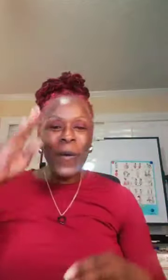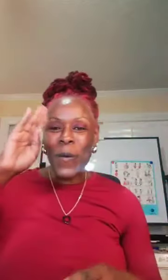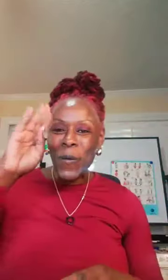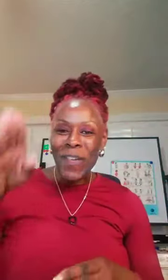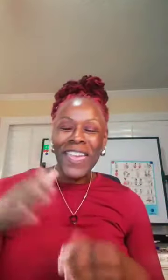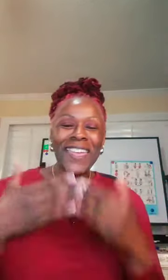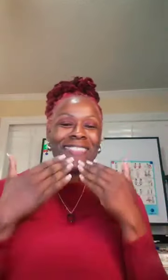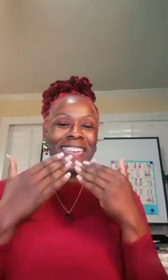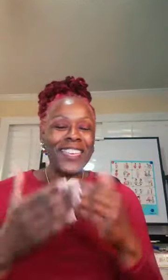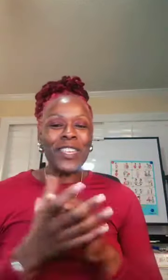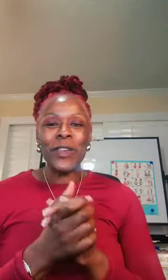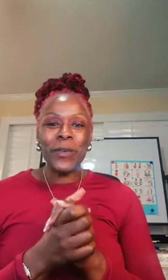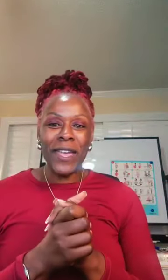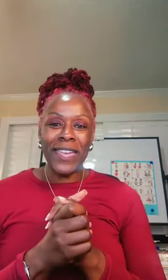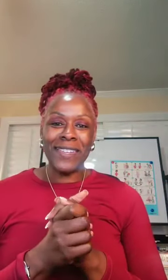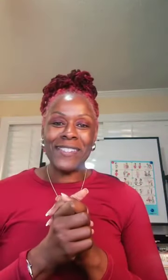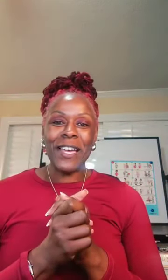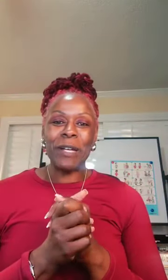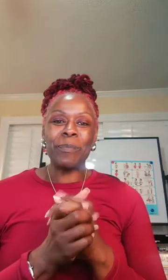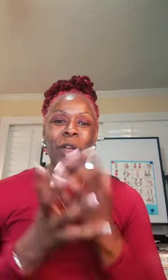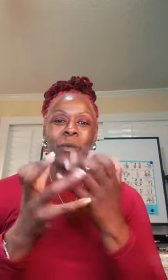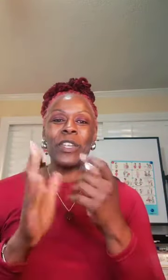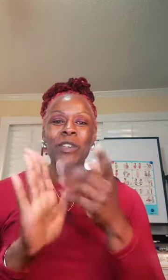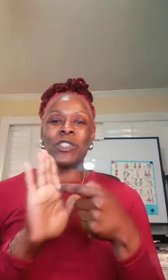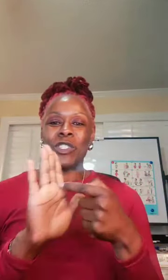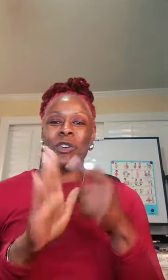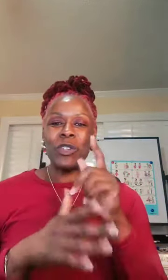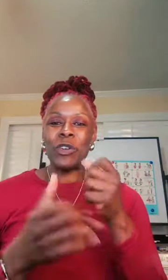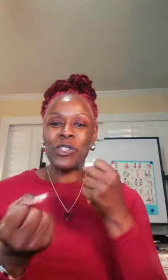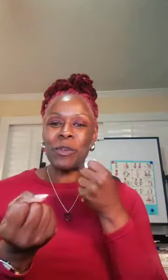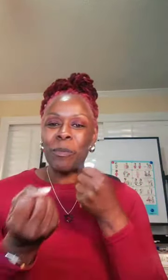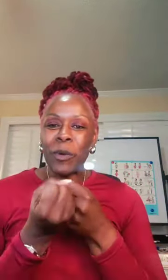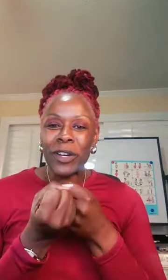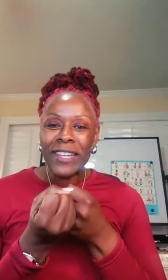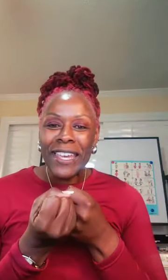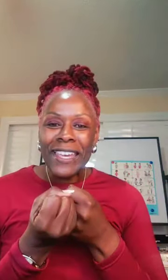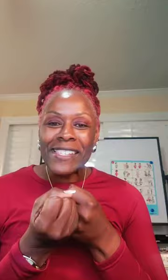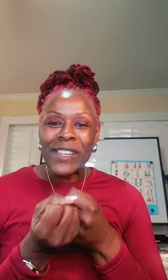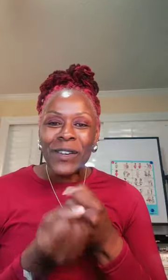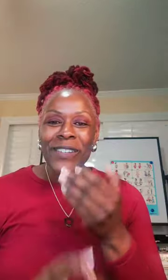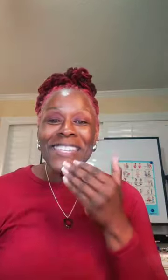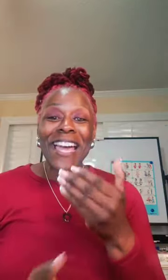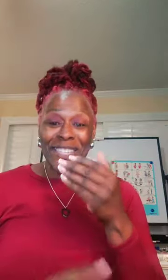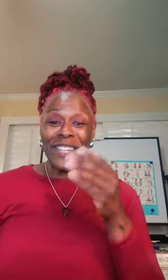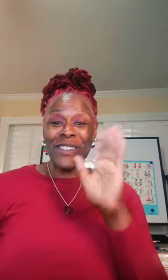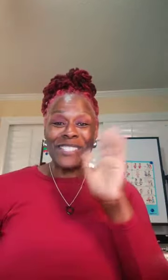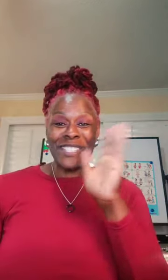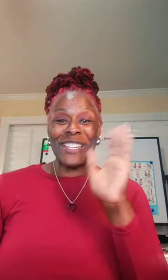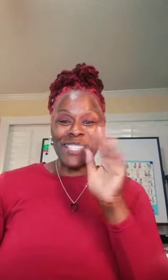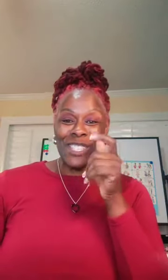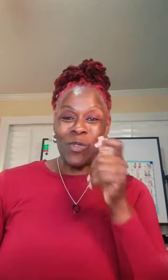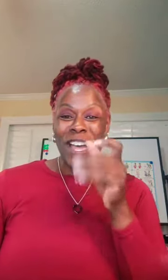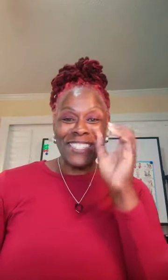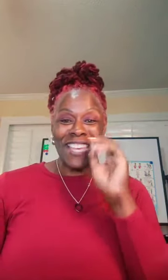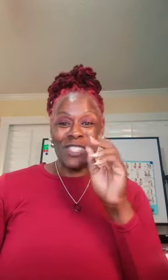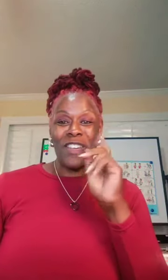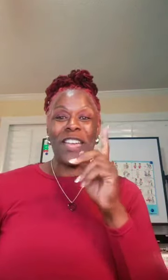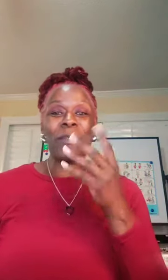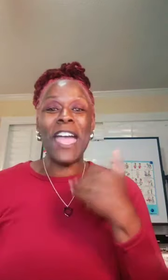hello and thank you, and wanting you to show your support. So yeah, you're gonna just watch. That's fine. We have